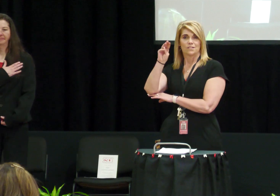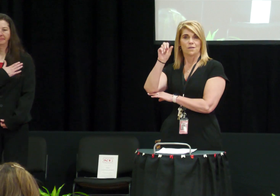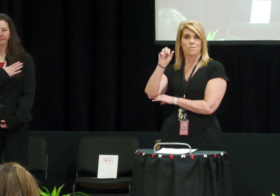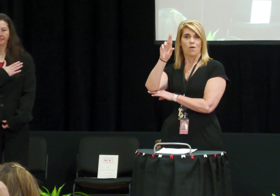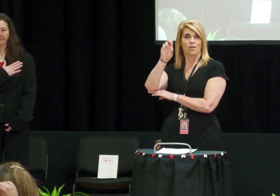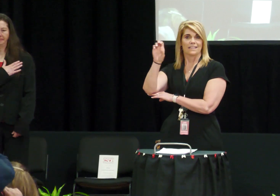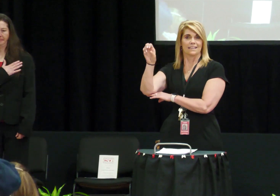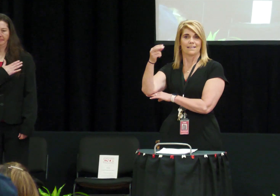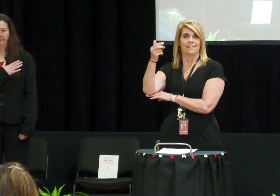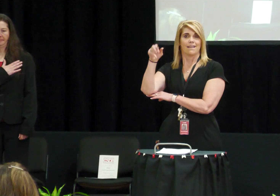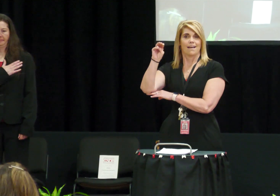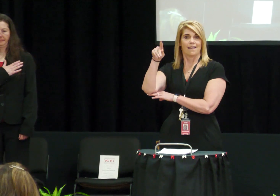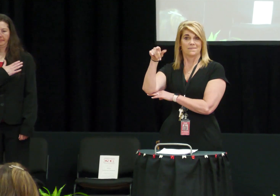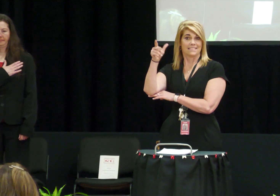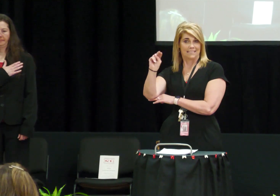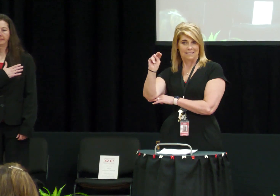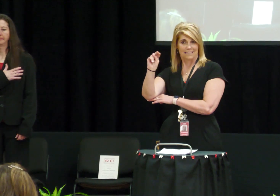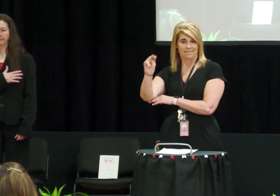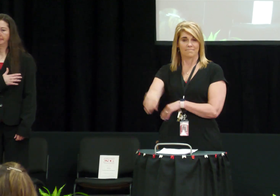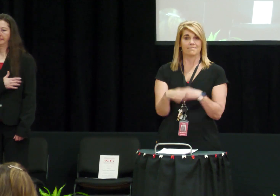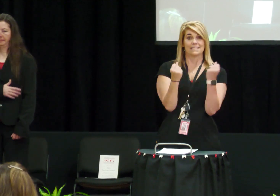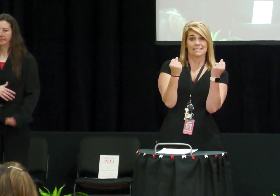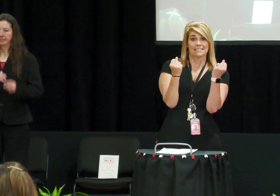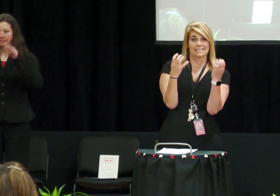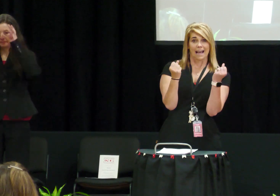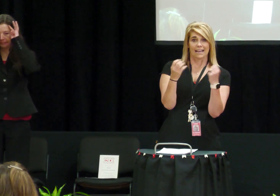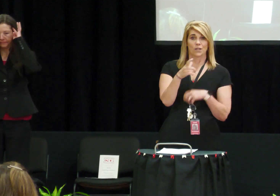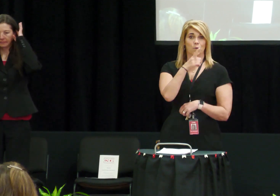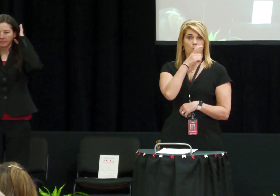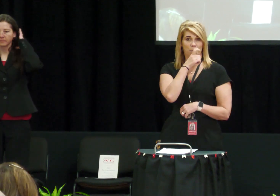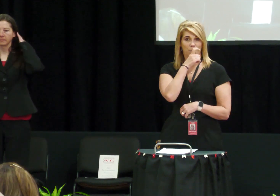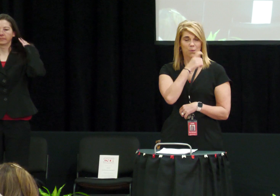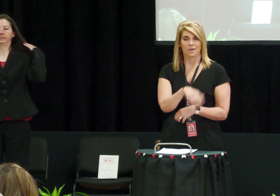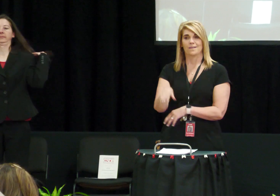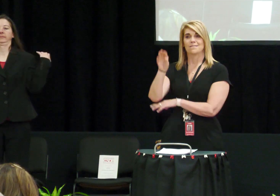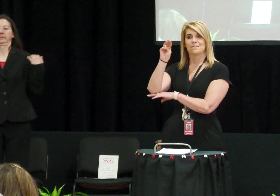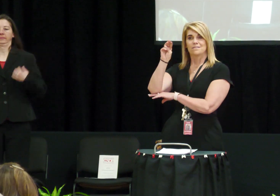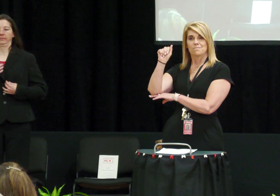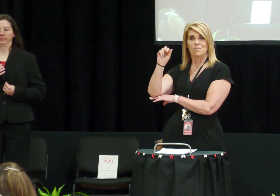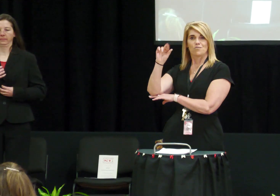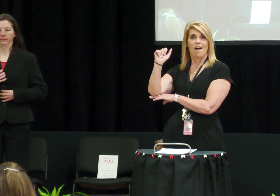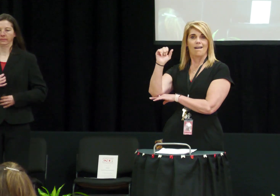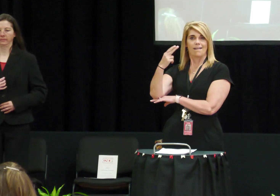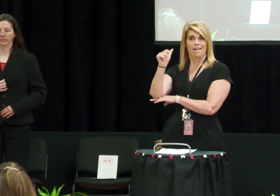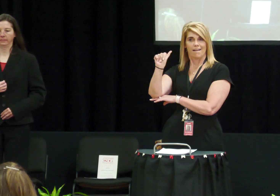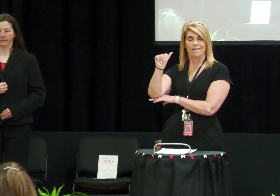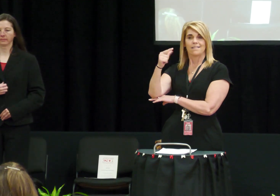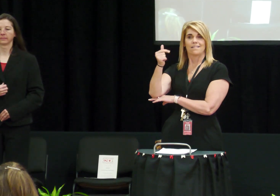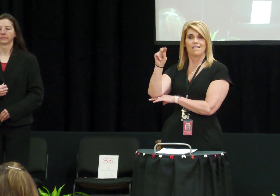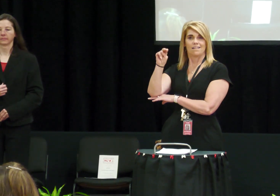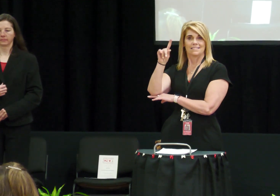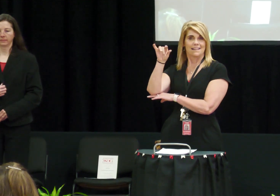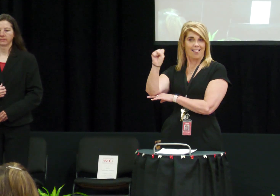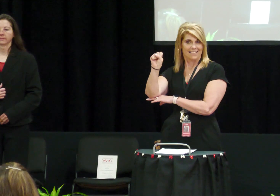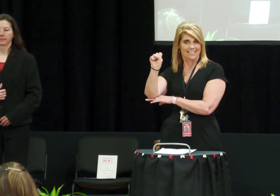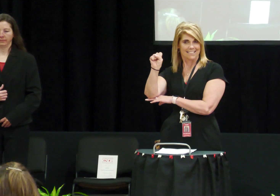Shamari Hampton will be singing, and Mariah Gonzalez will be